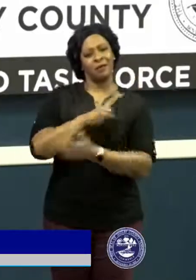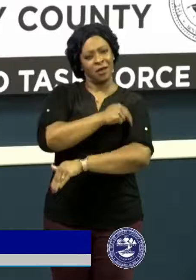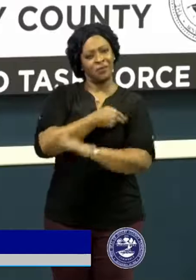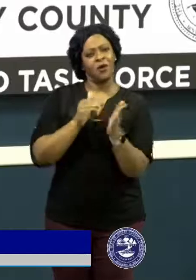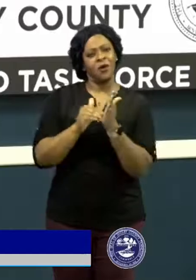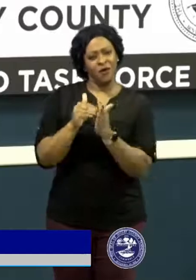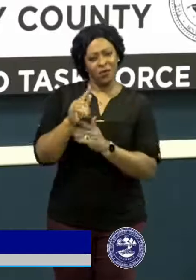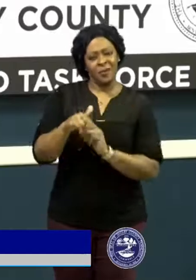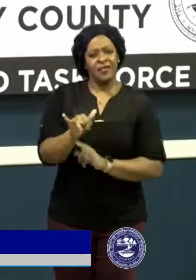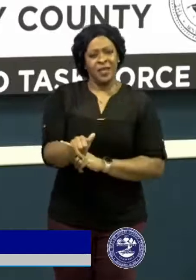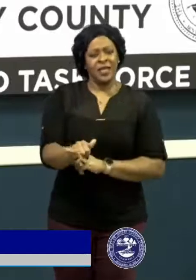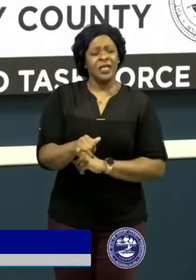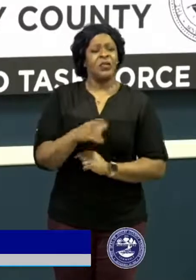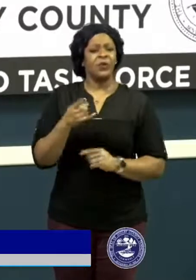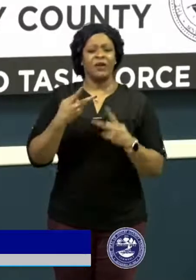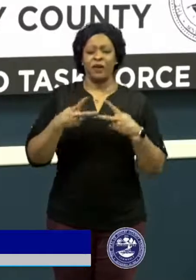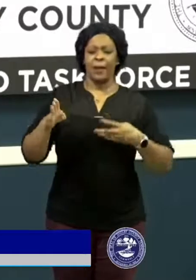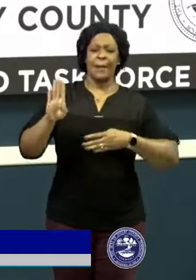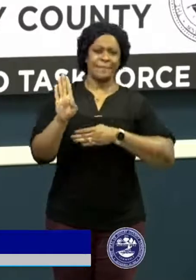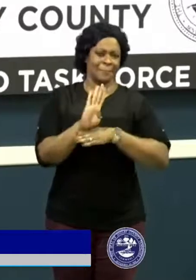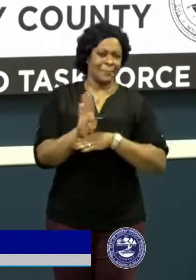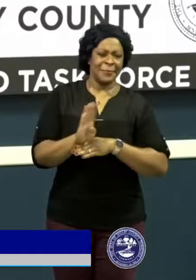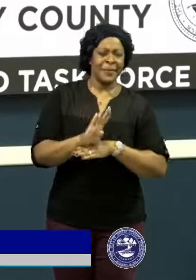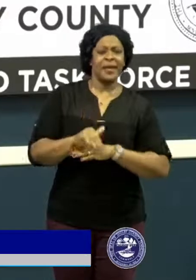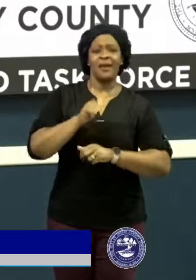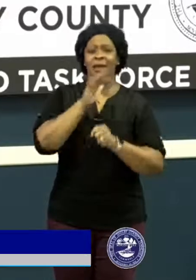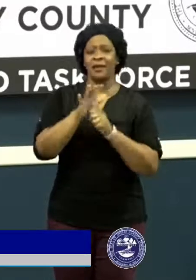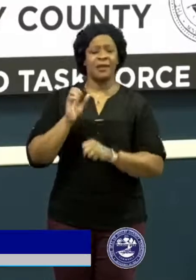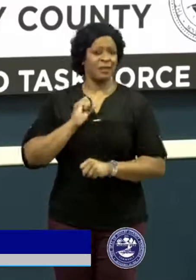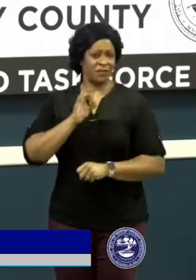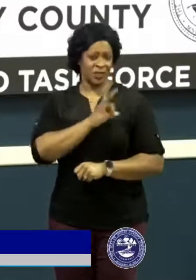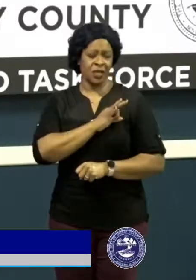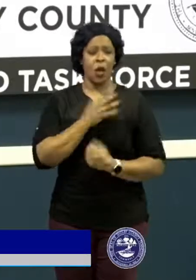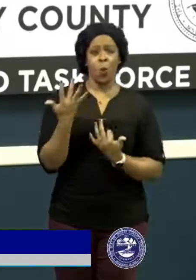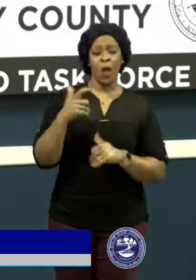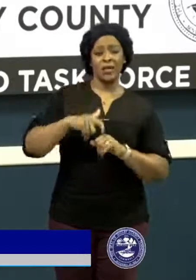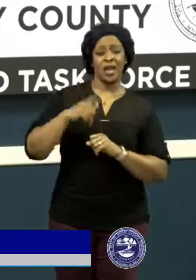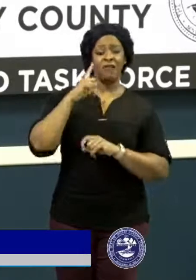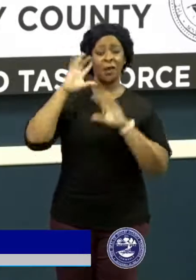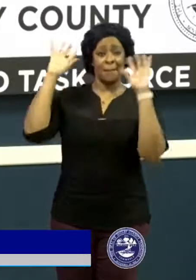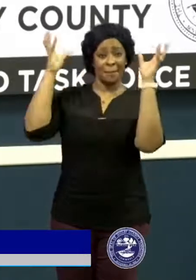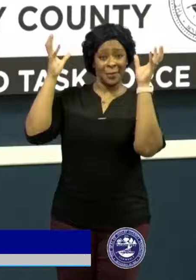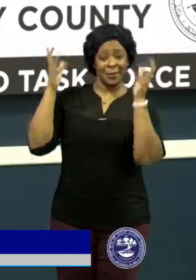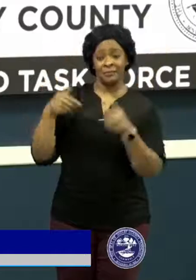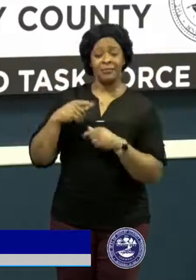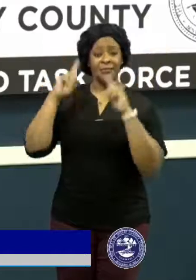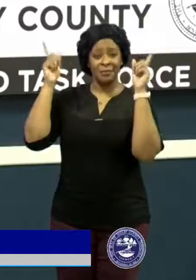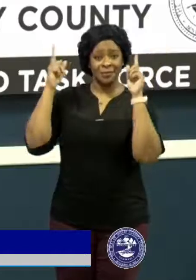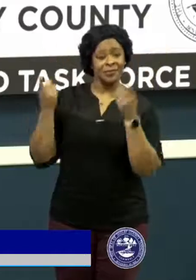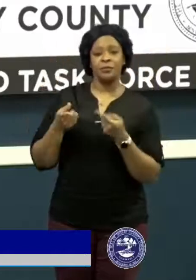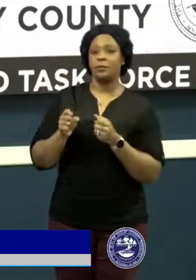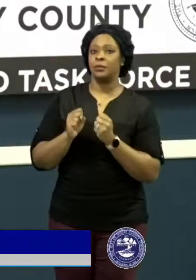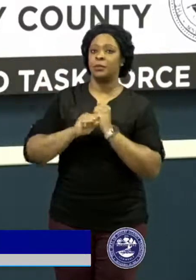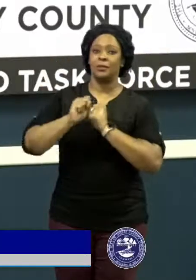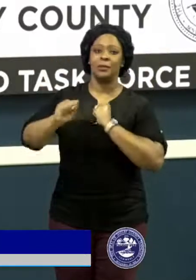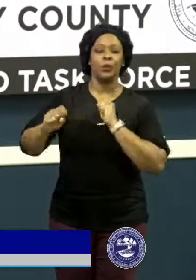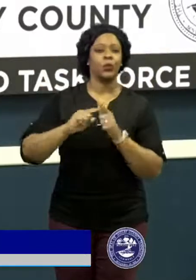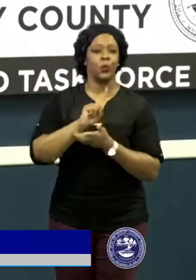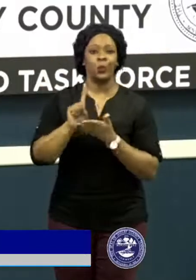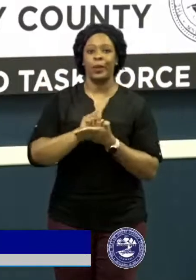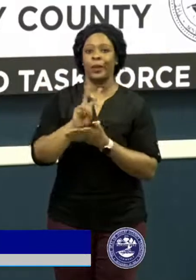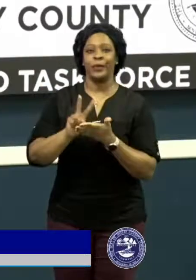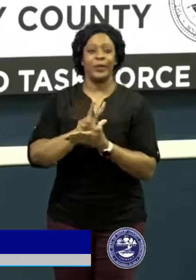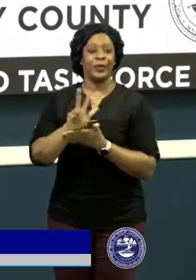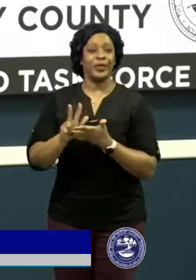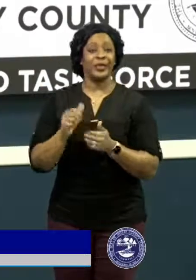bit. When they get very busy and when they are understaffed, wait times for paramedics with patients can go into the hours. Well,